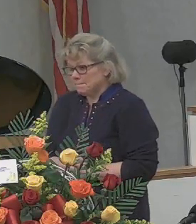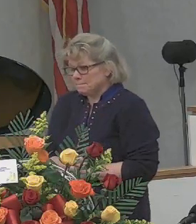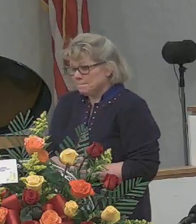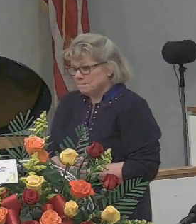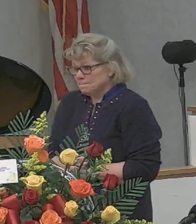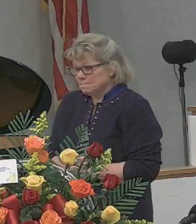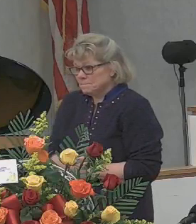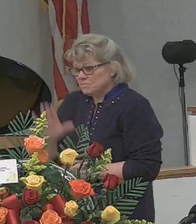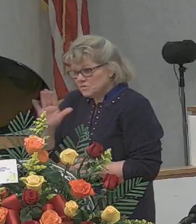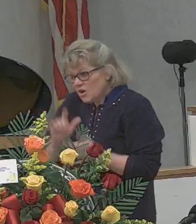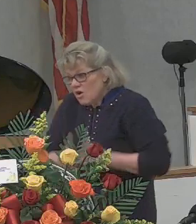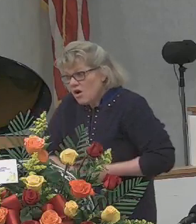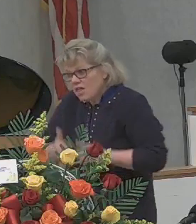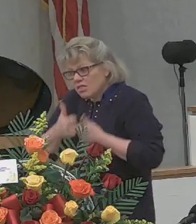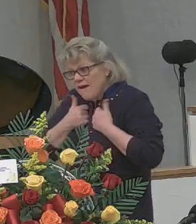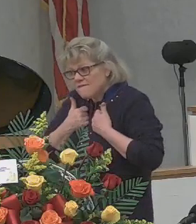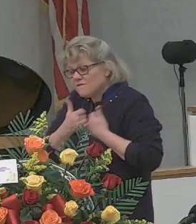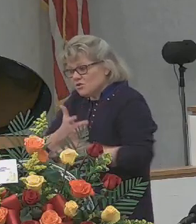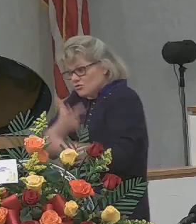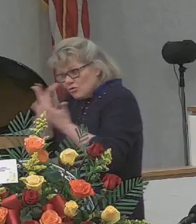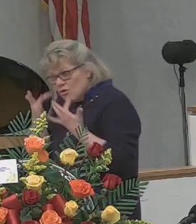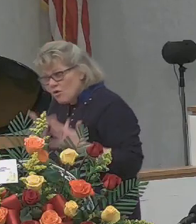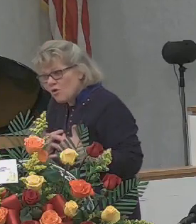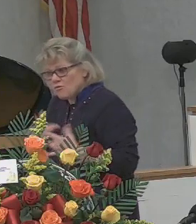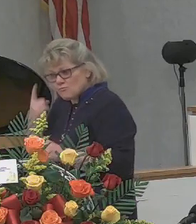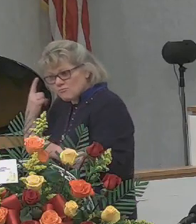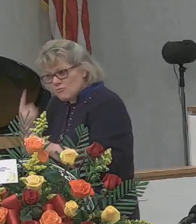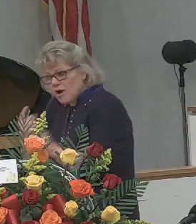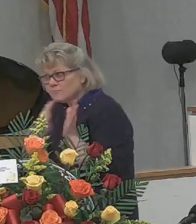is to get your life and heart right with the Lord.